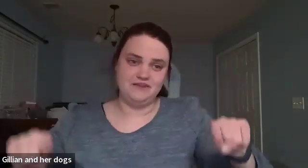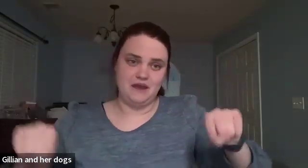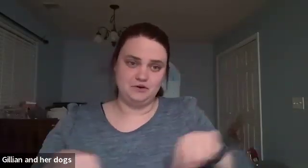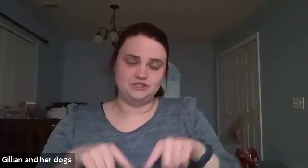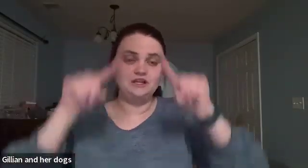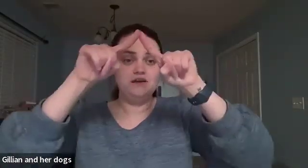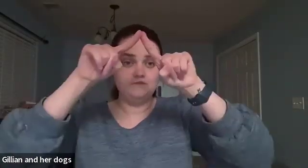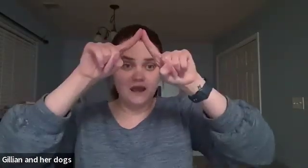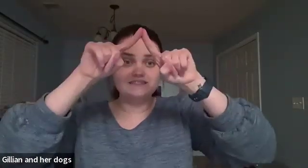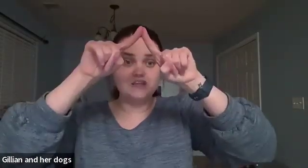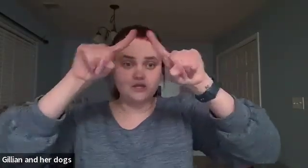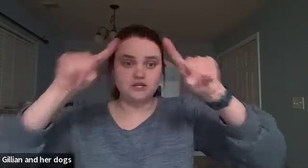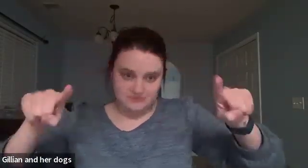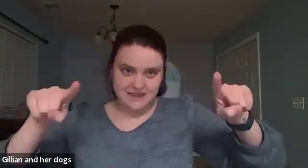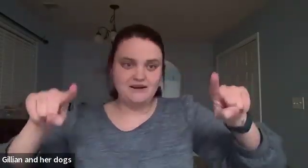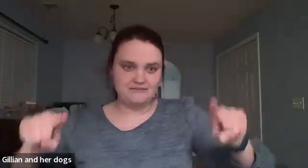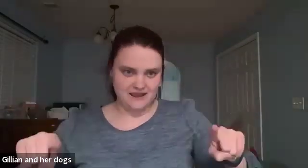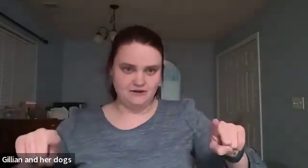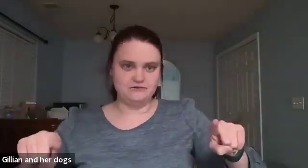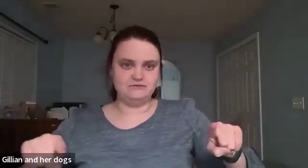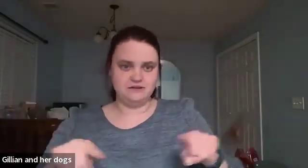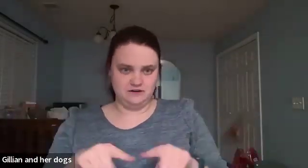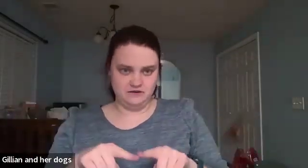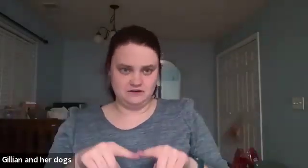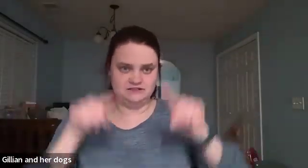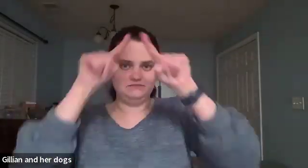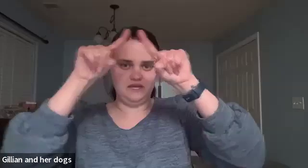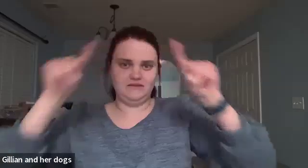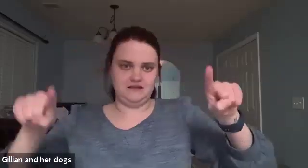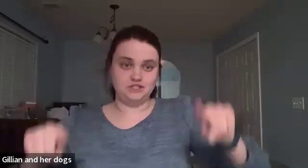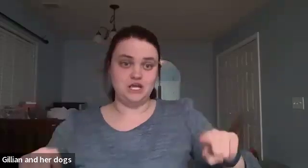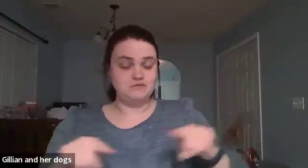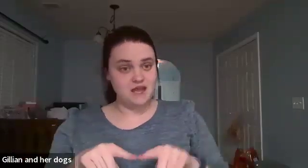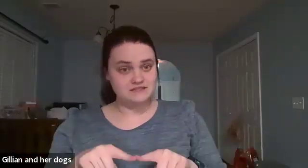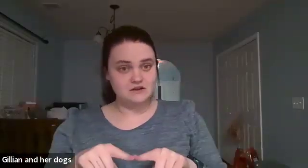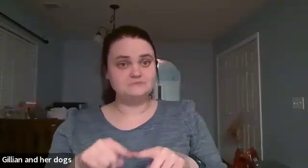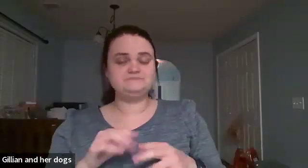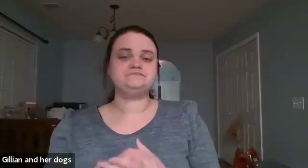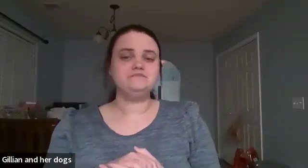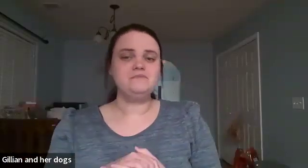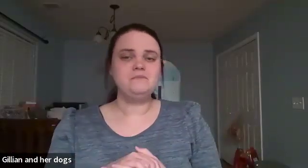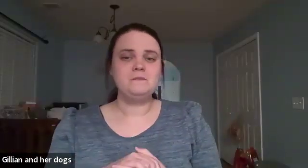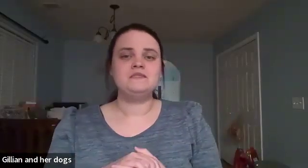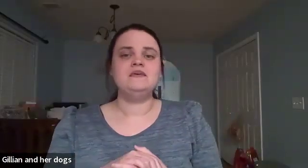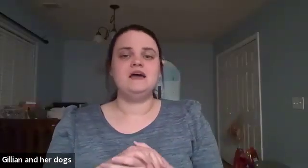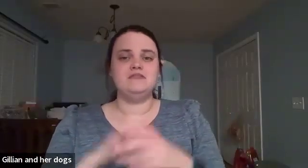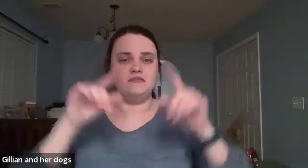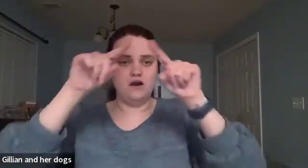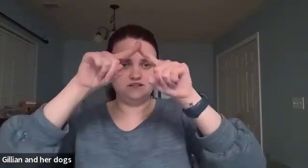make that motion. For hexagon, you go down, out, and across, making that like shape of a hexagon. And then the